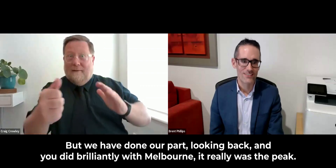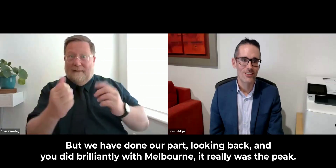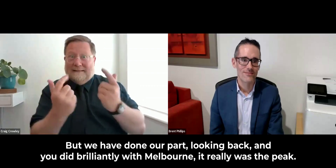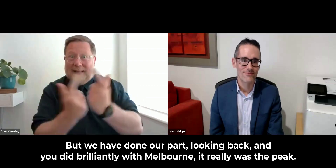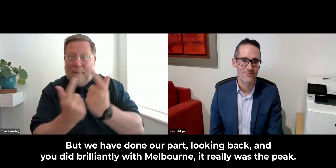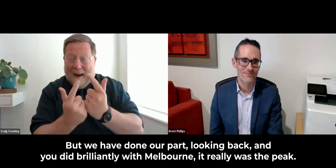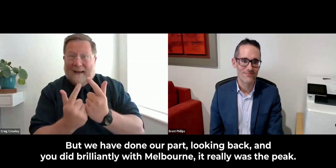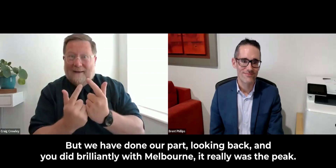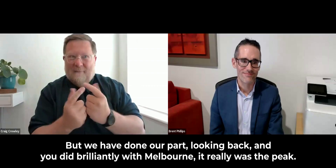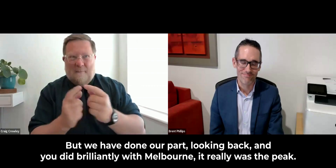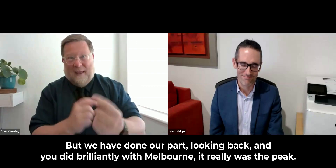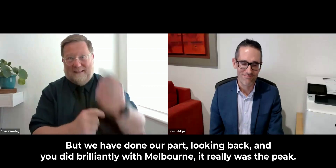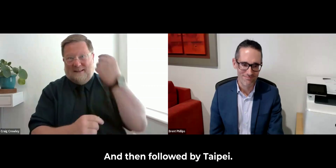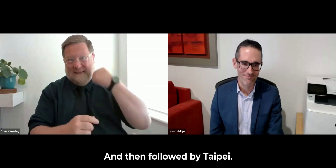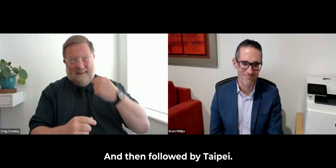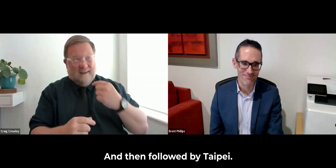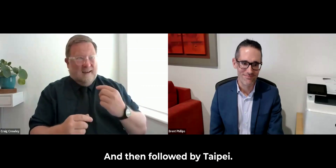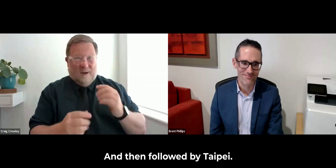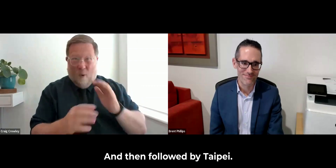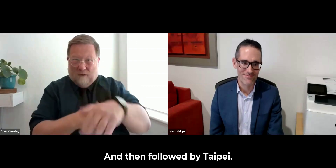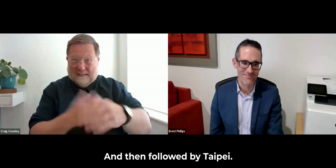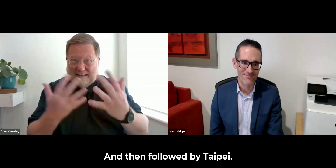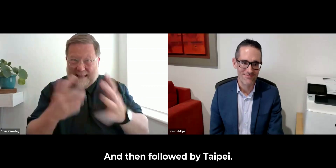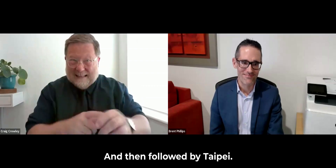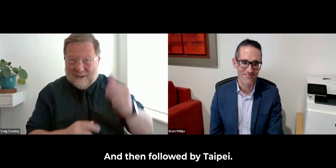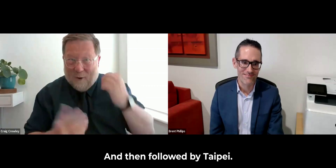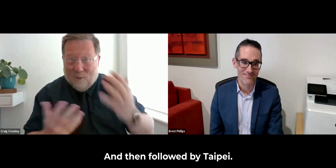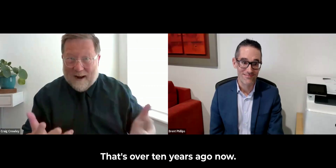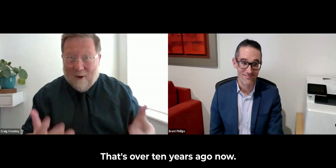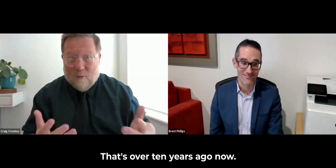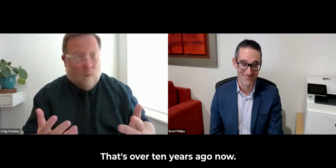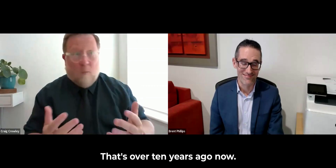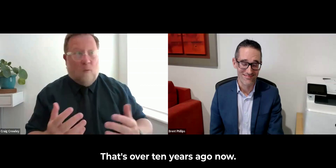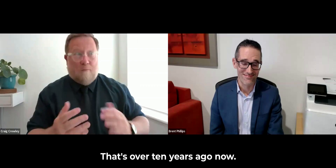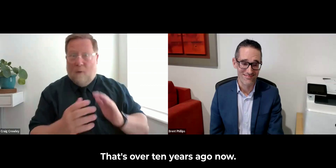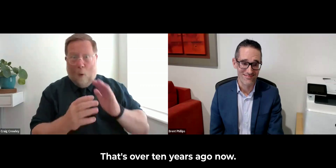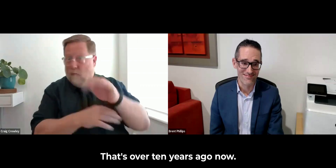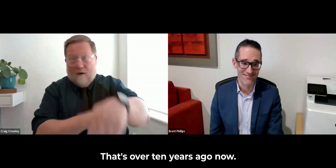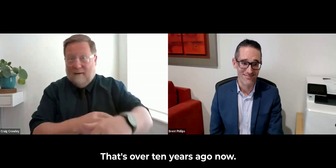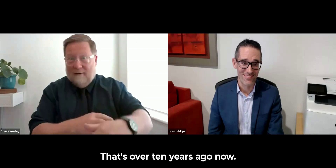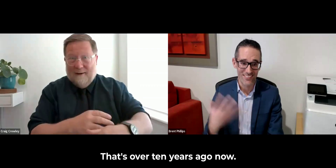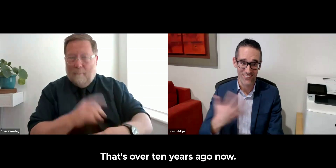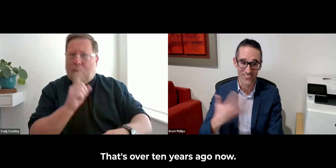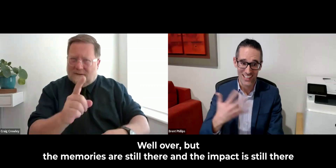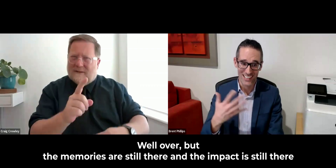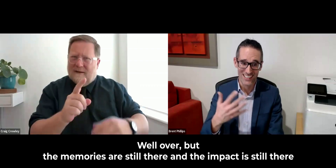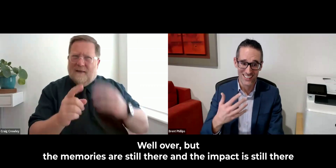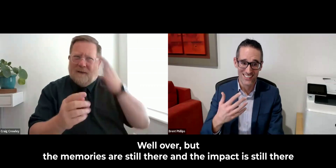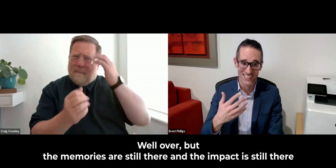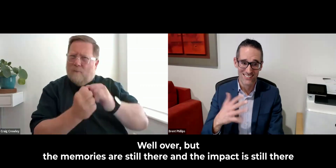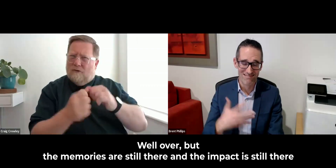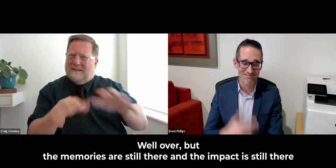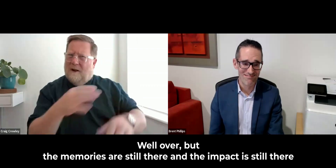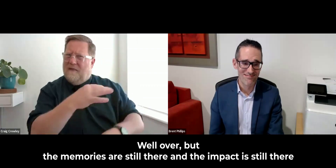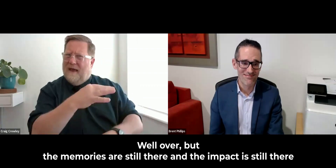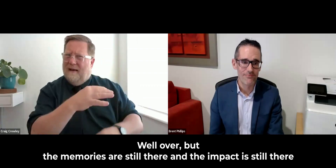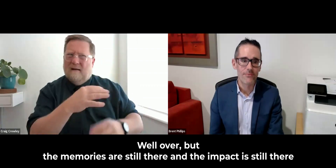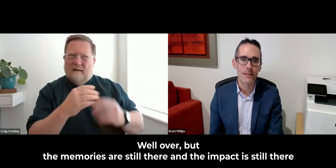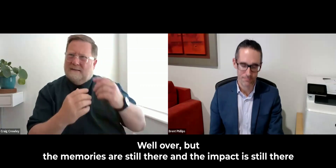It really was the peak, and then followed by Taipei. That's over 10 years ago now, well over, but the